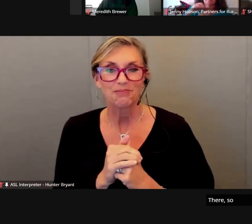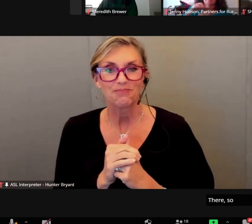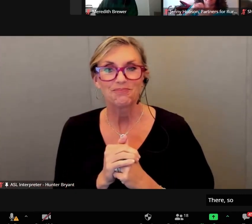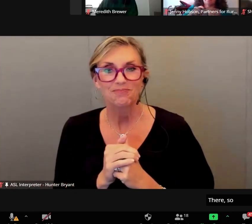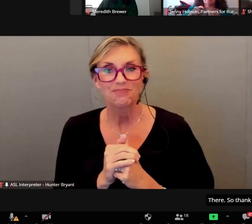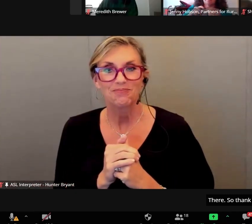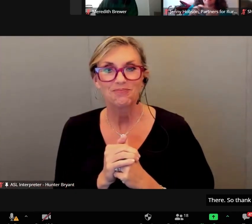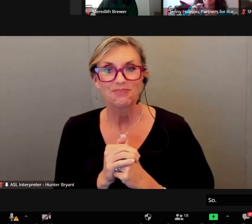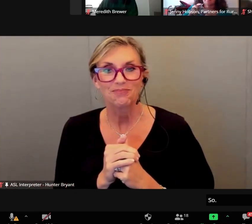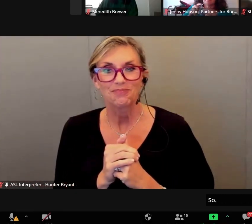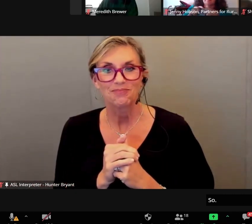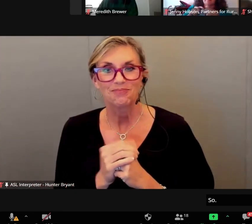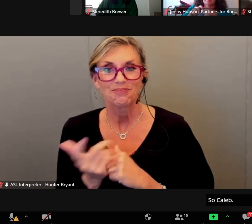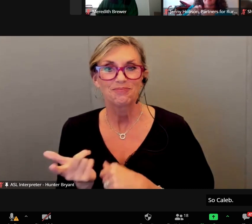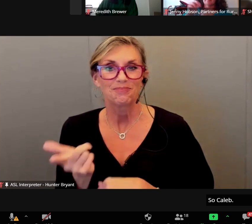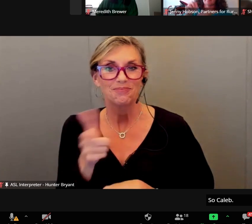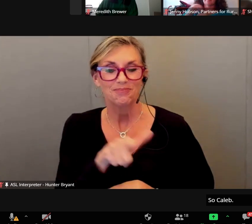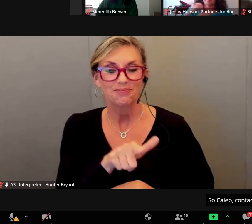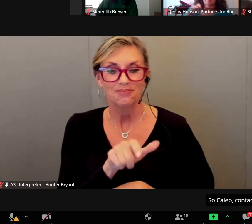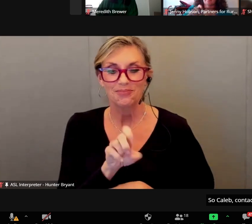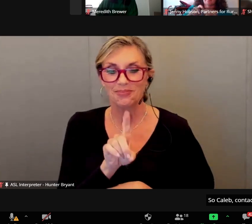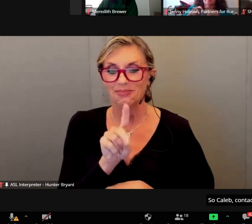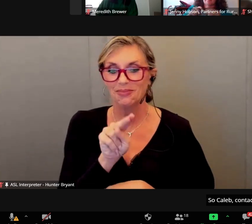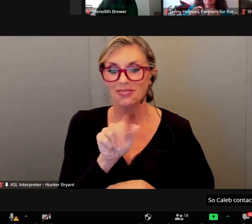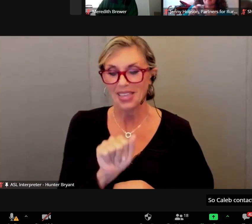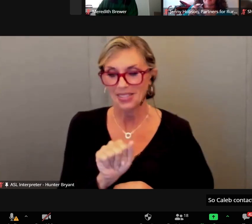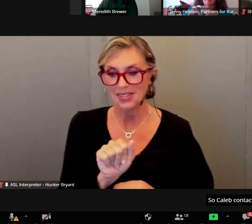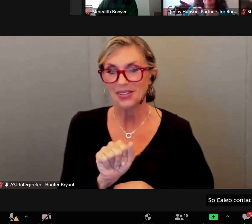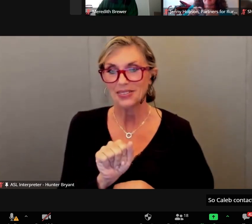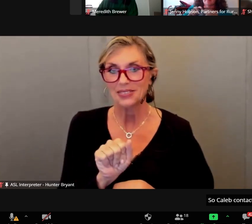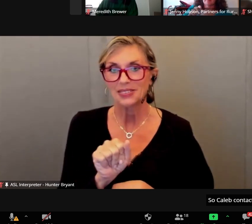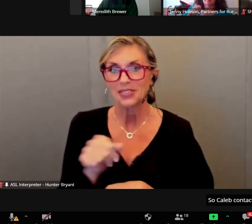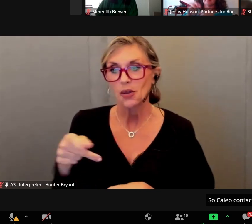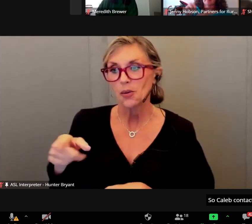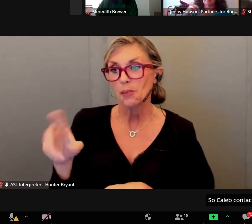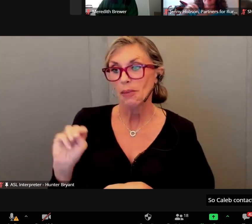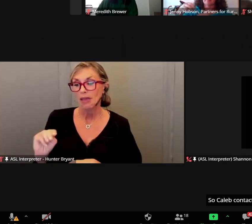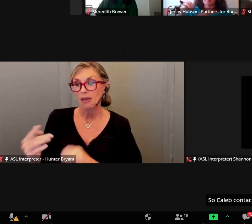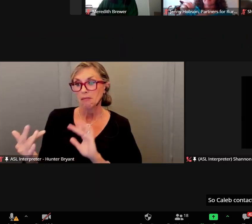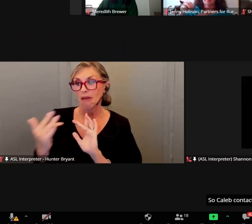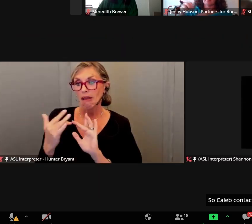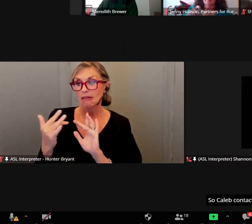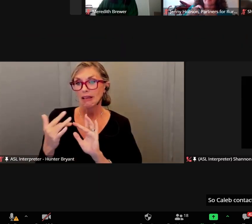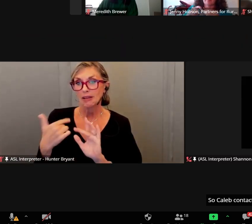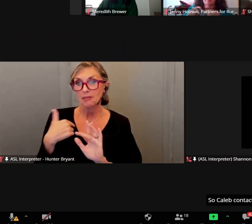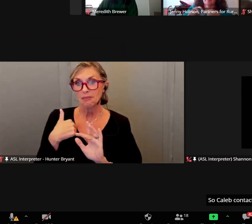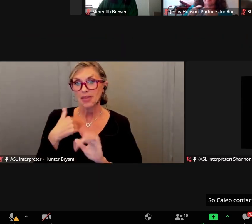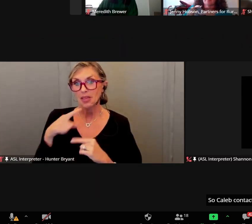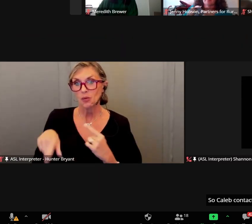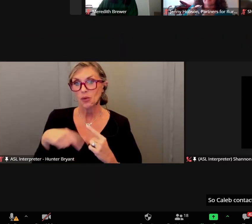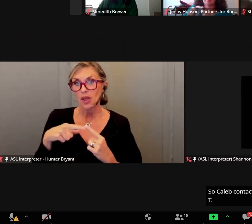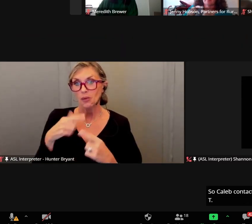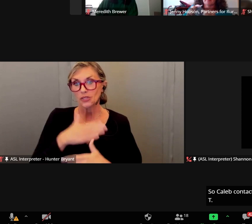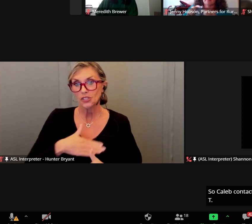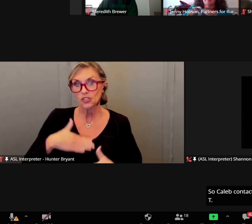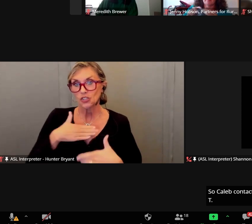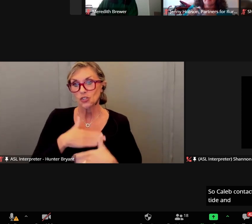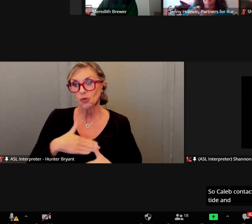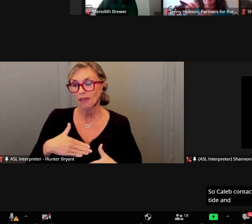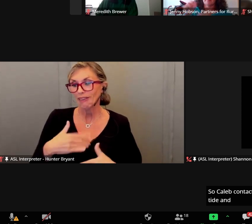So Caleb contacted me when I was enjoying the red tide in Western